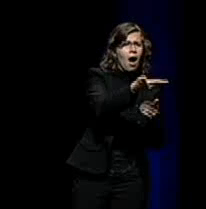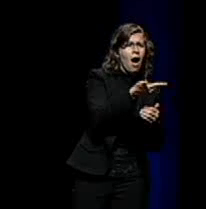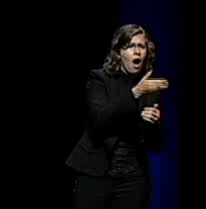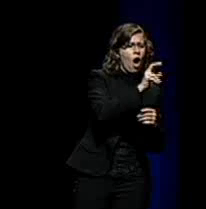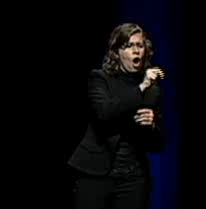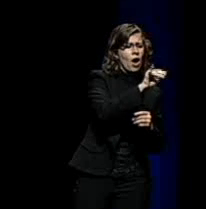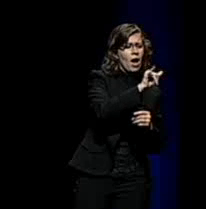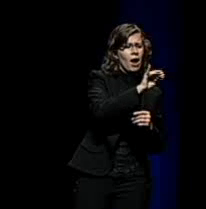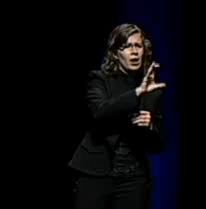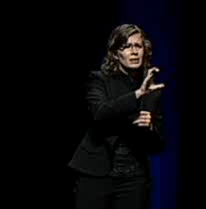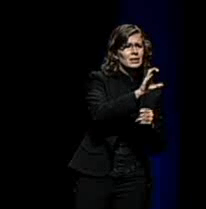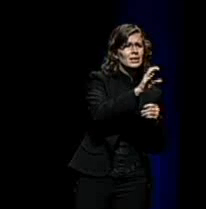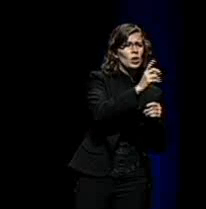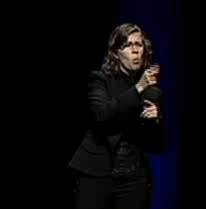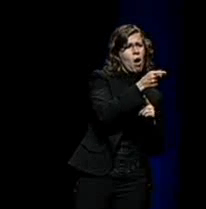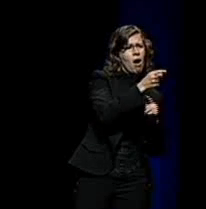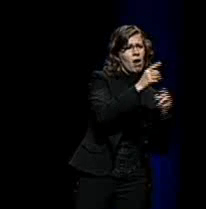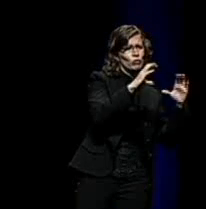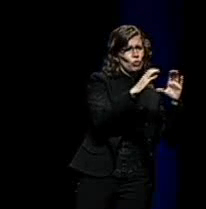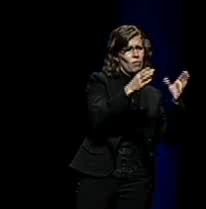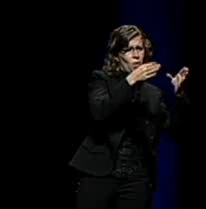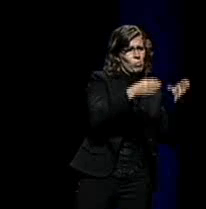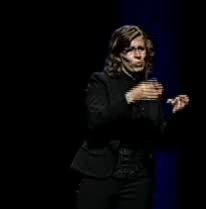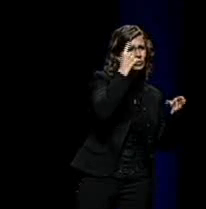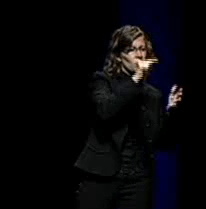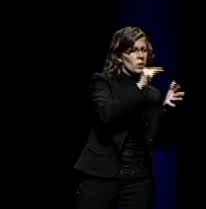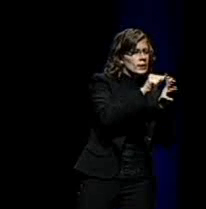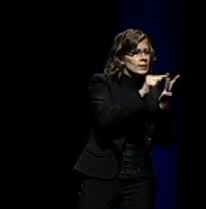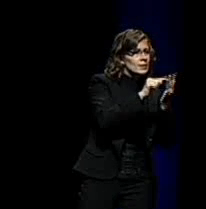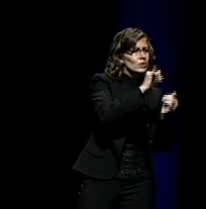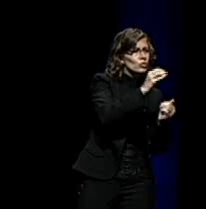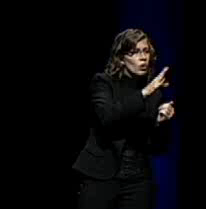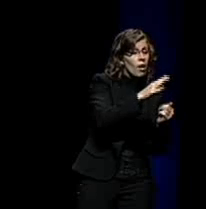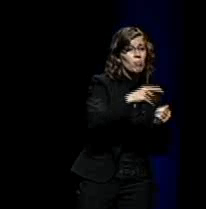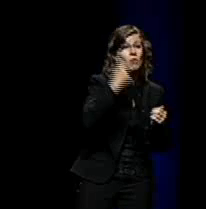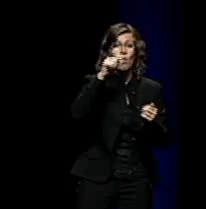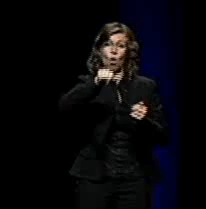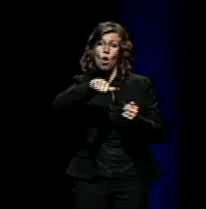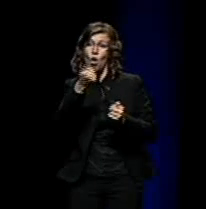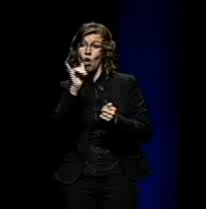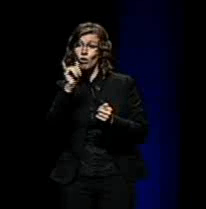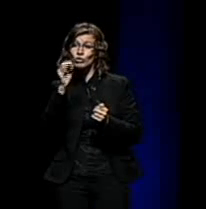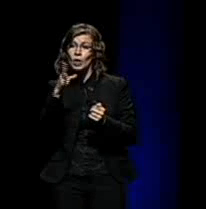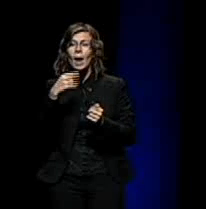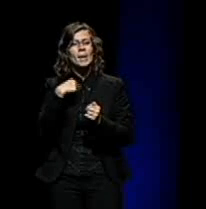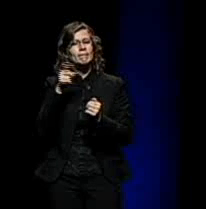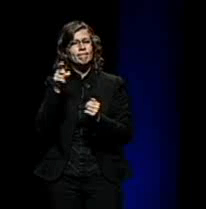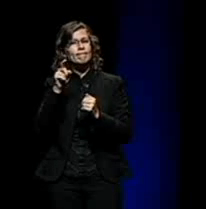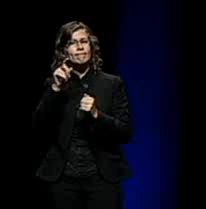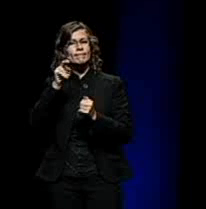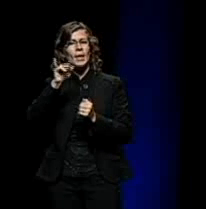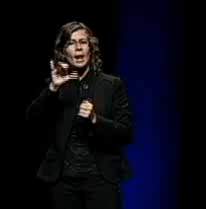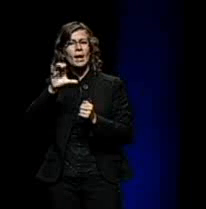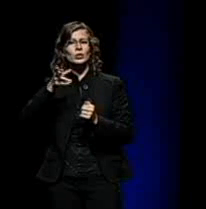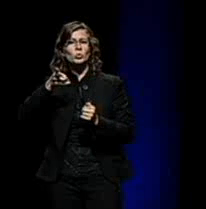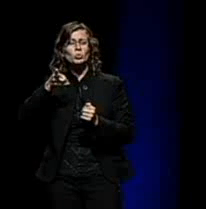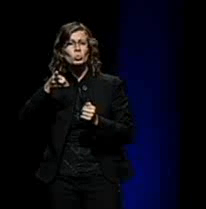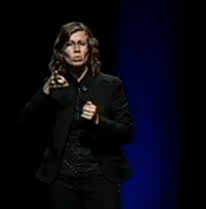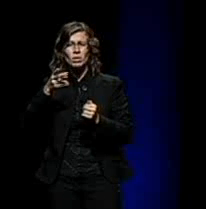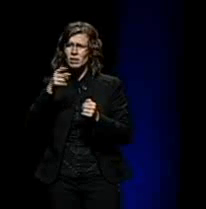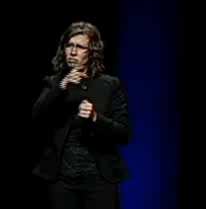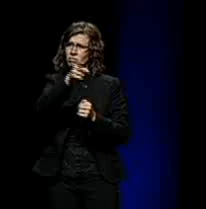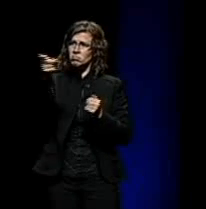for these tasks, but if I know I need someone who has more skill, I should be able to identify that person. There should be